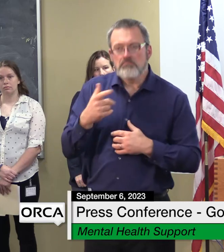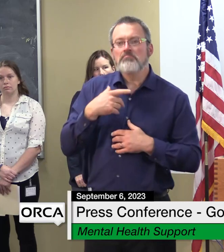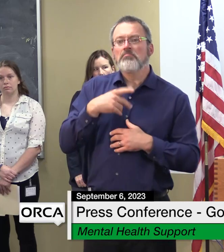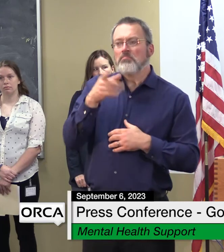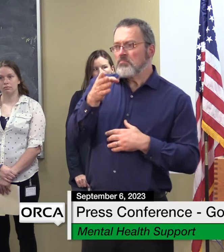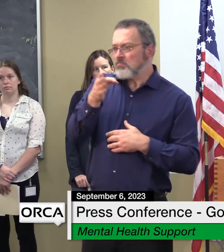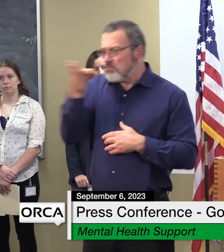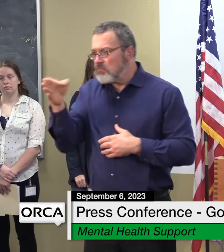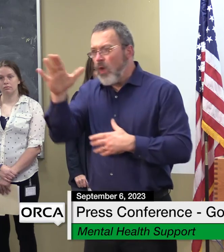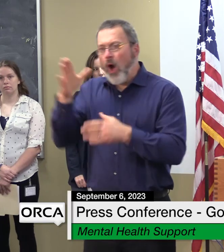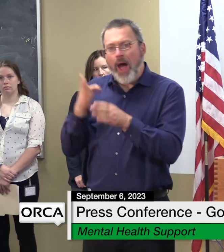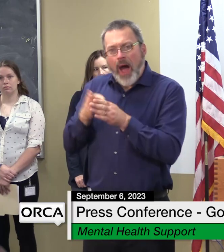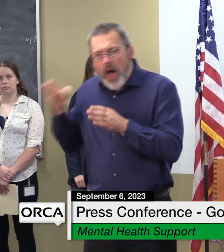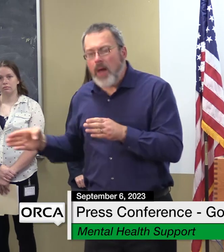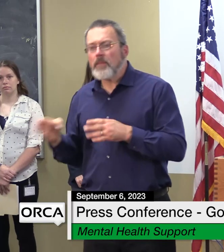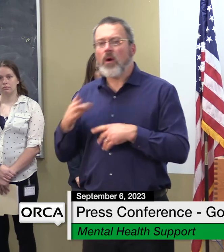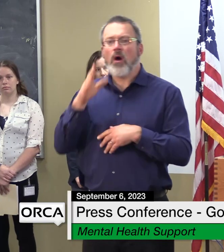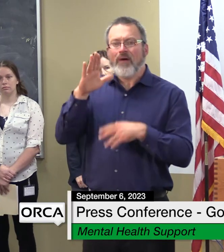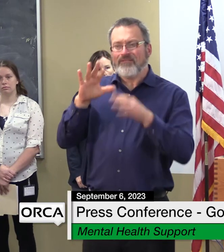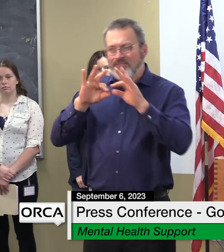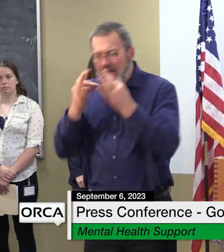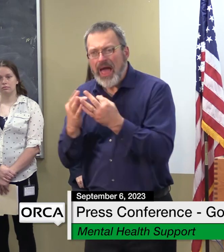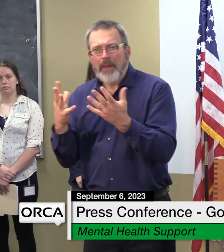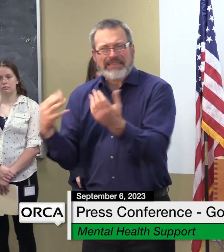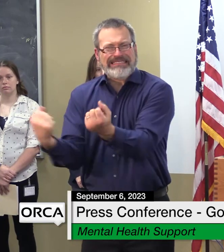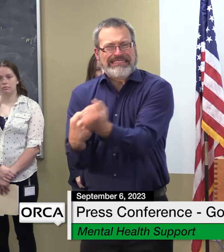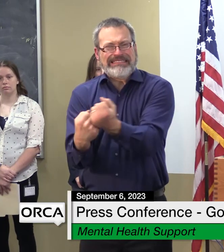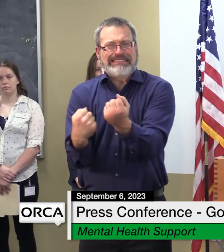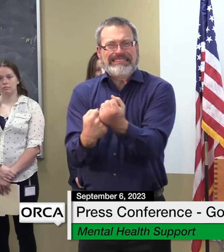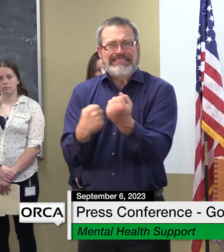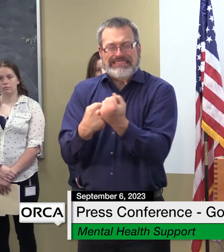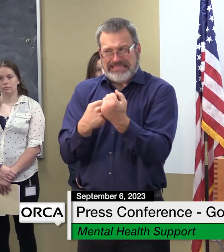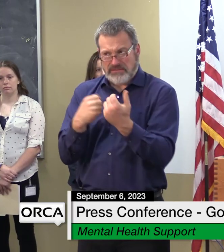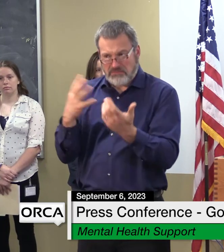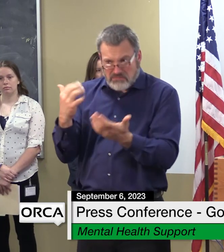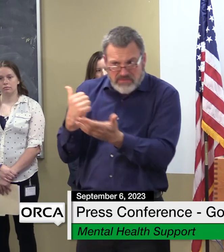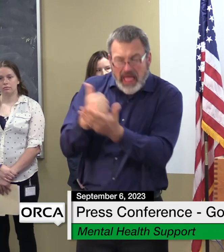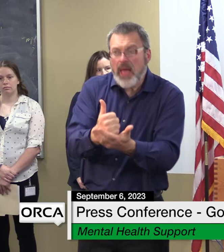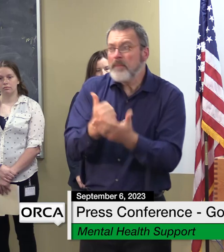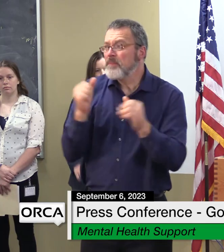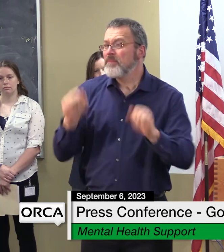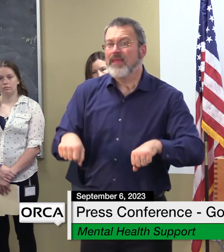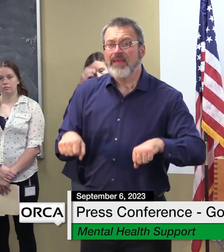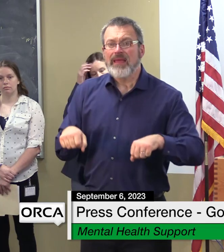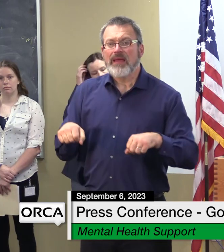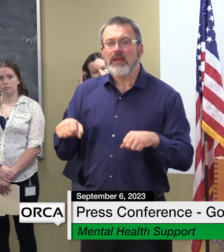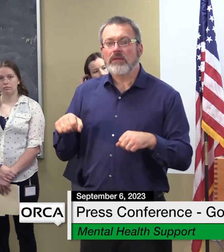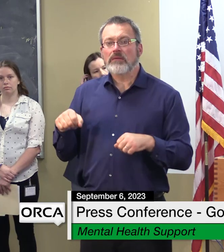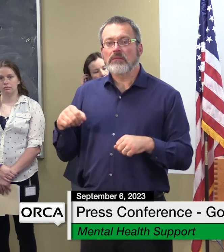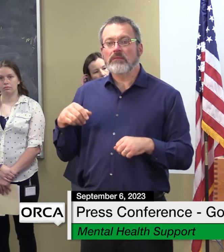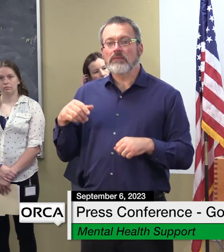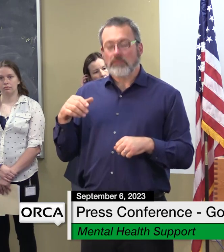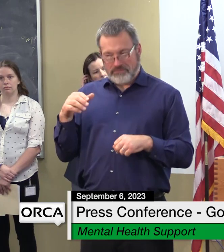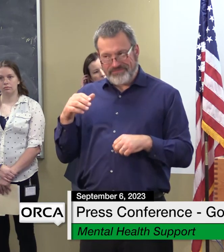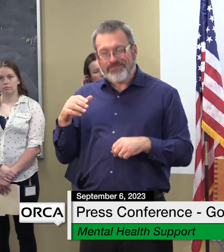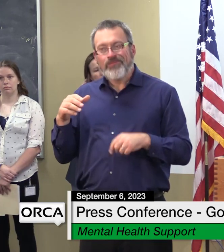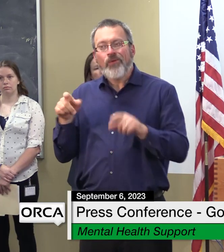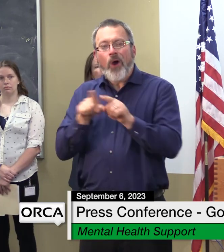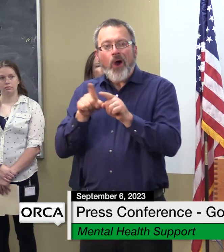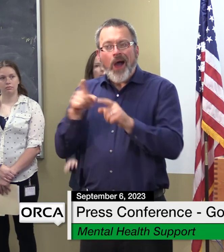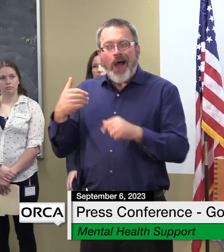they're doing. Ask them if they need help with anything, and be willing to lend a hand if you can.